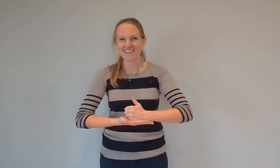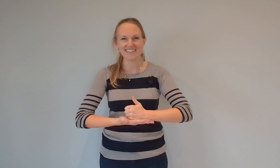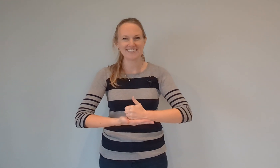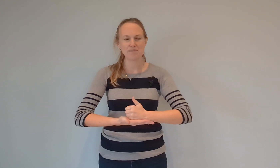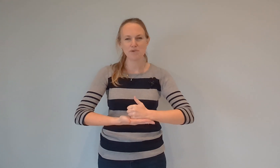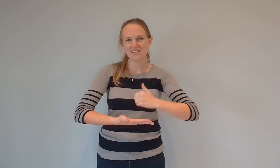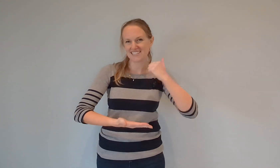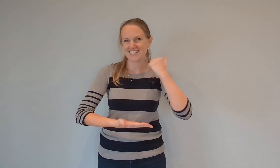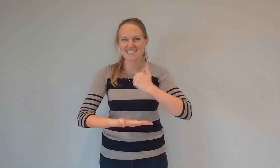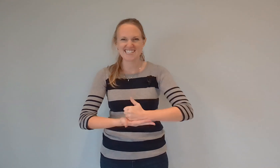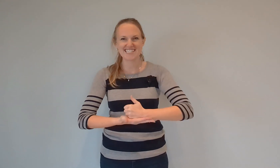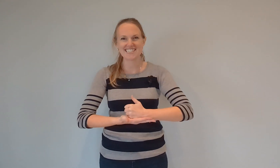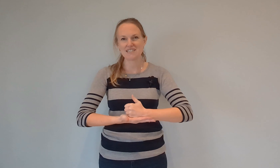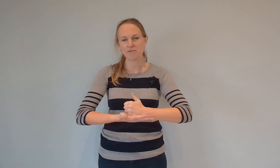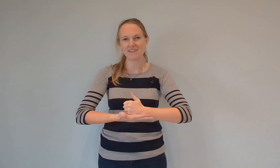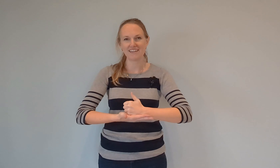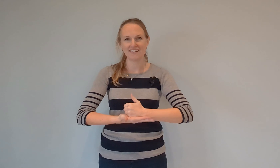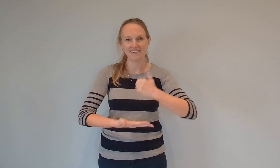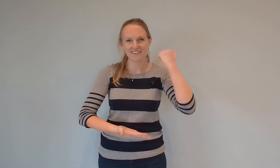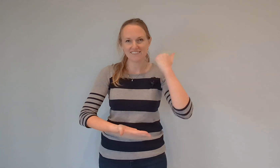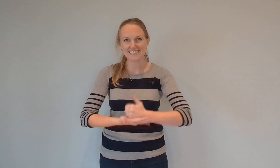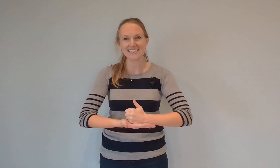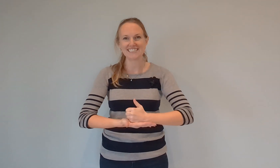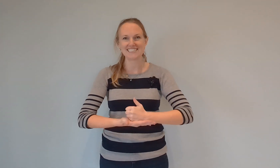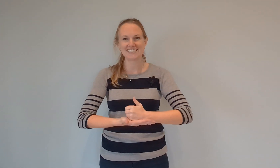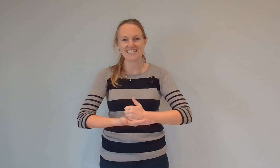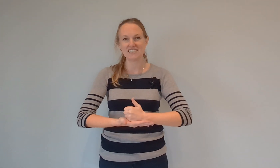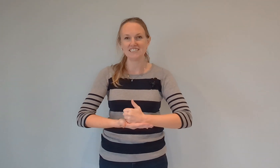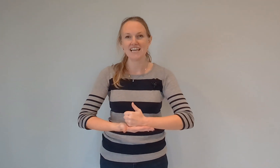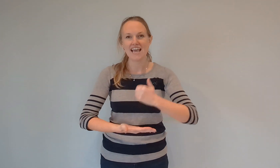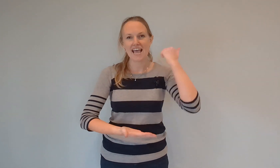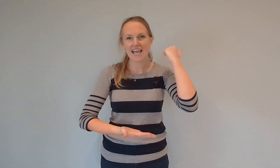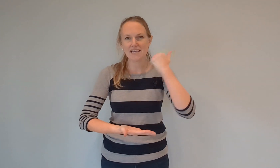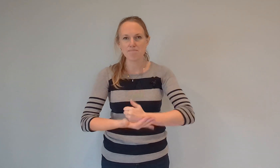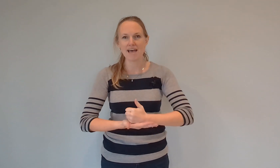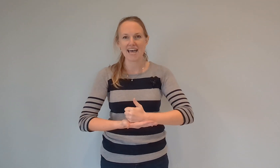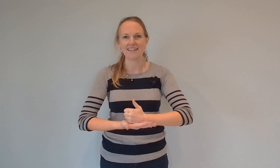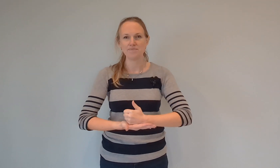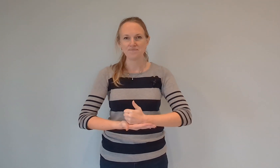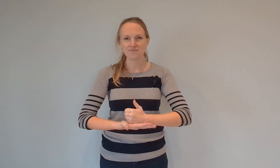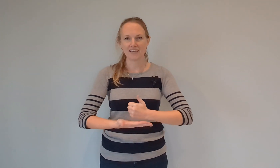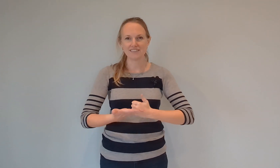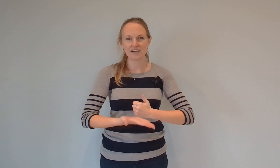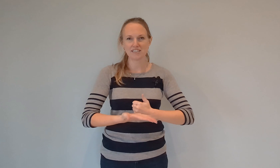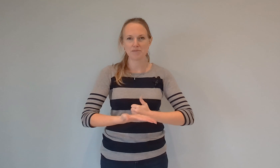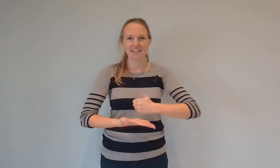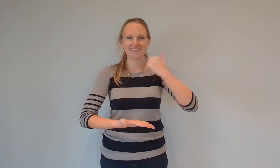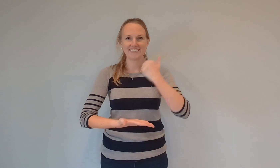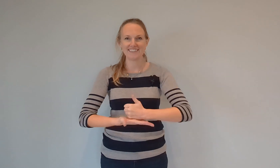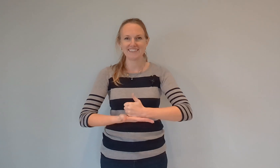it. It's like putting a stamp on it. You know, yes, it's sealed. Amen. Okay, so your non-dominant hand is here and